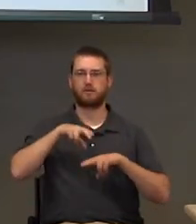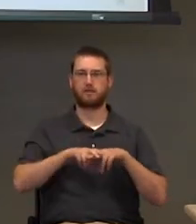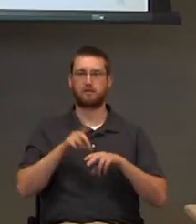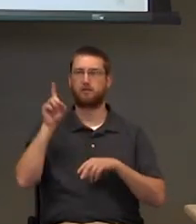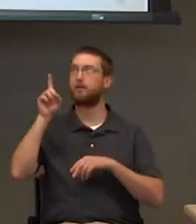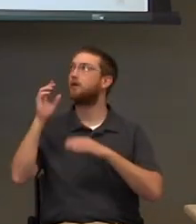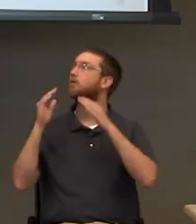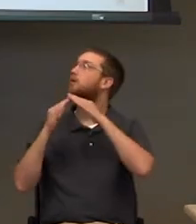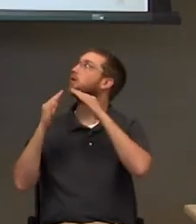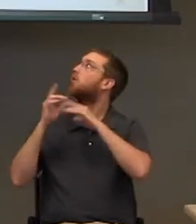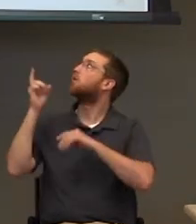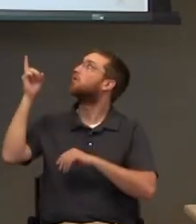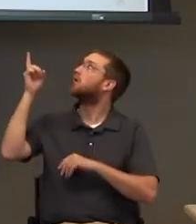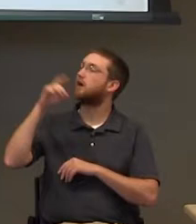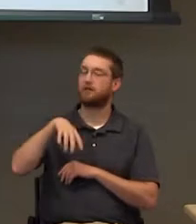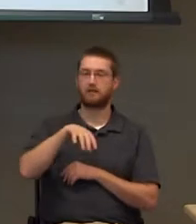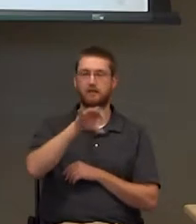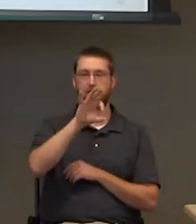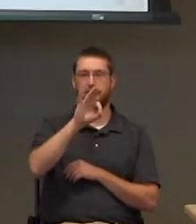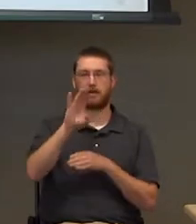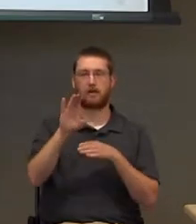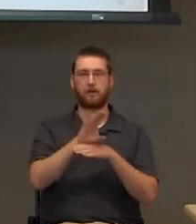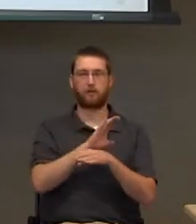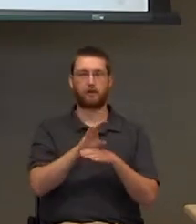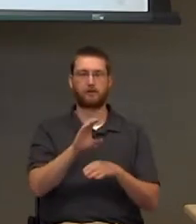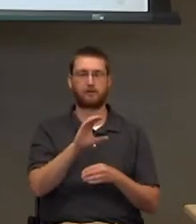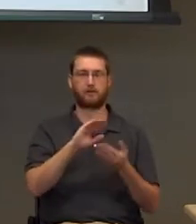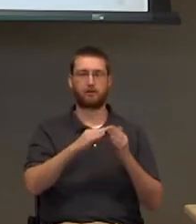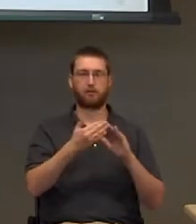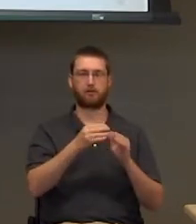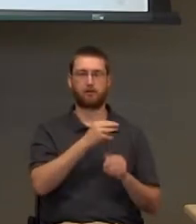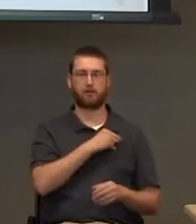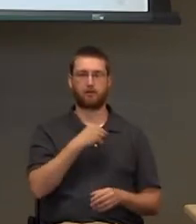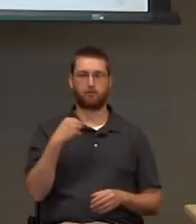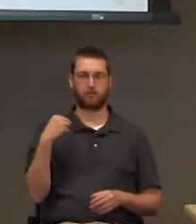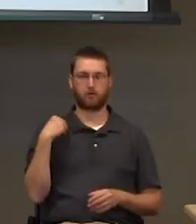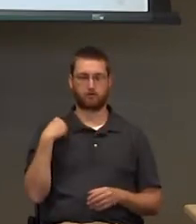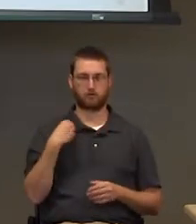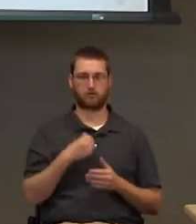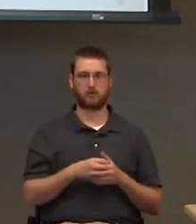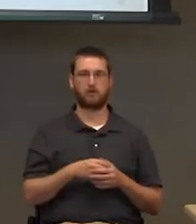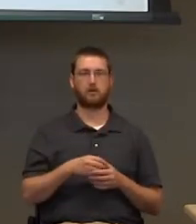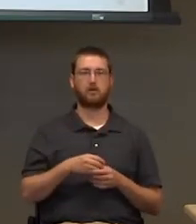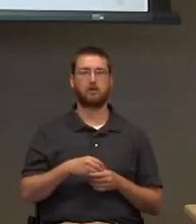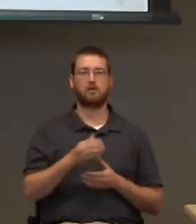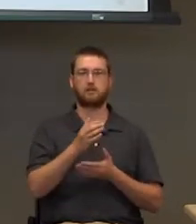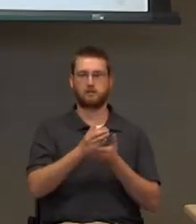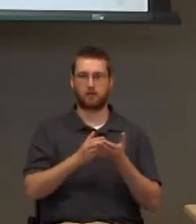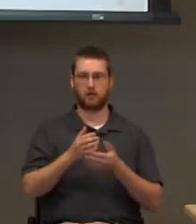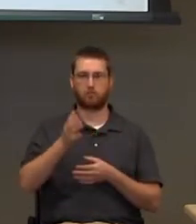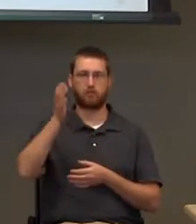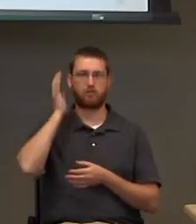corner, we have 9 business community members, 6 of which are appointed ex officio by the Industrial